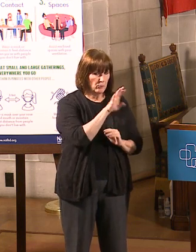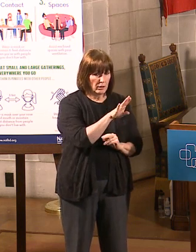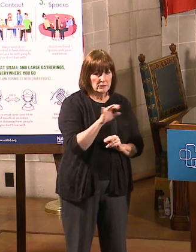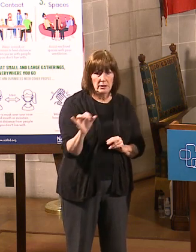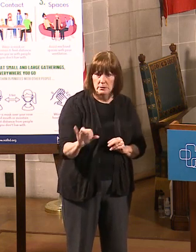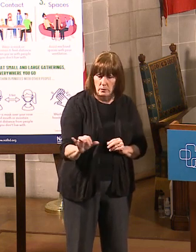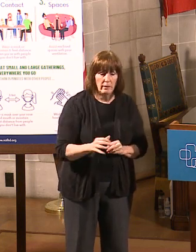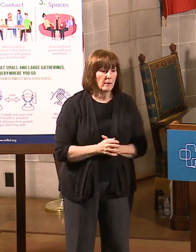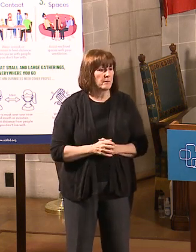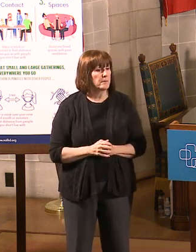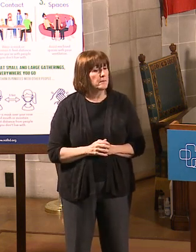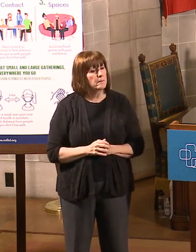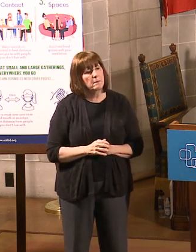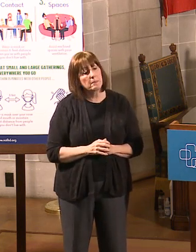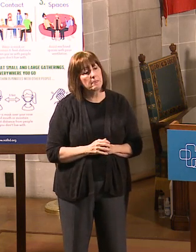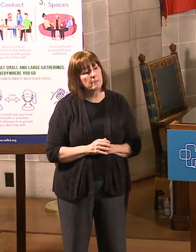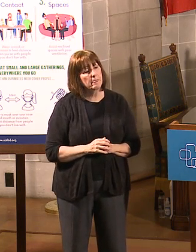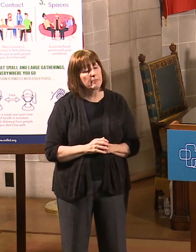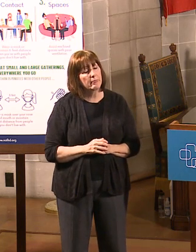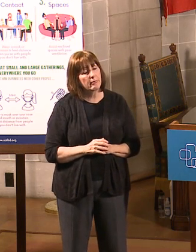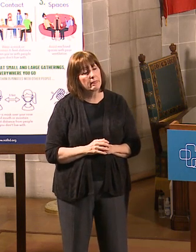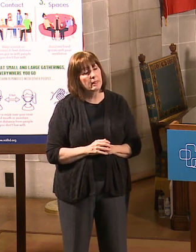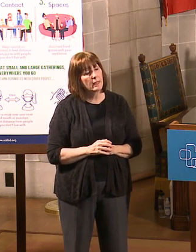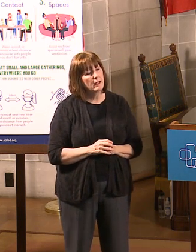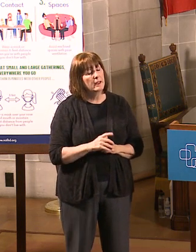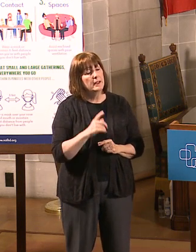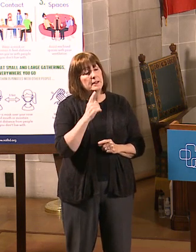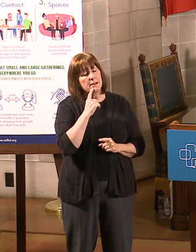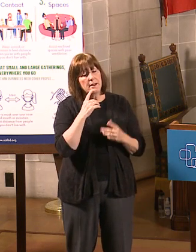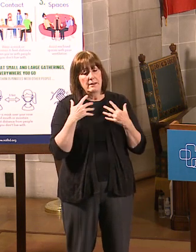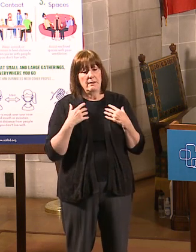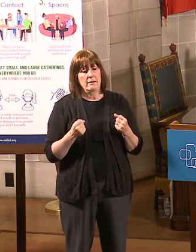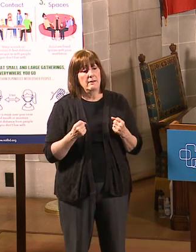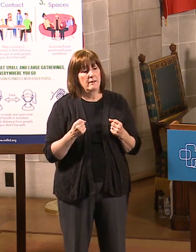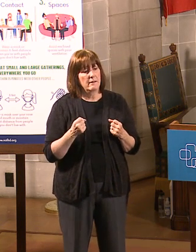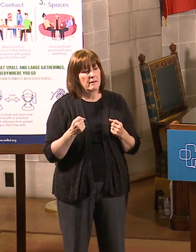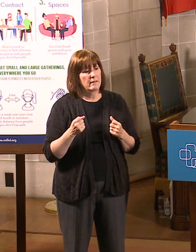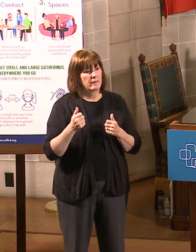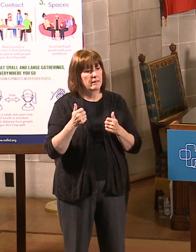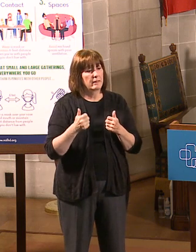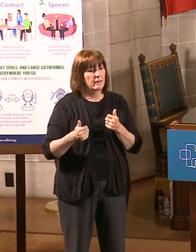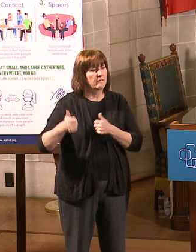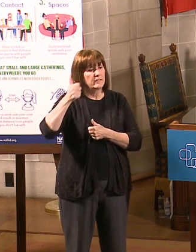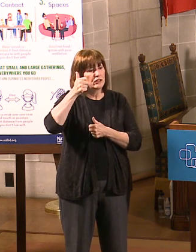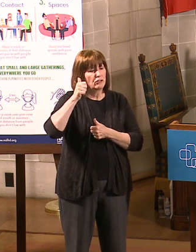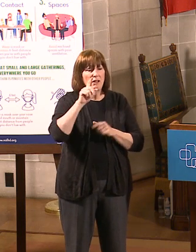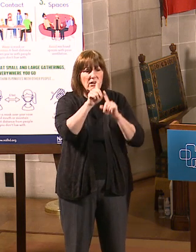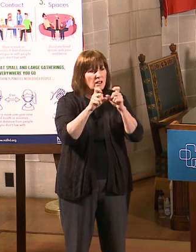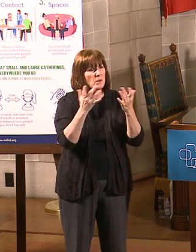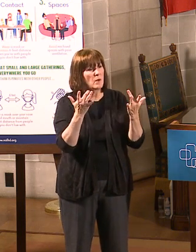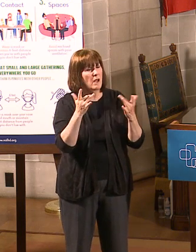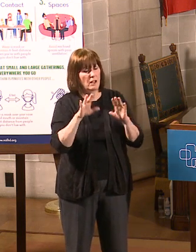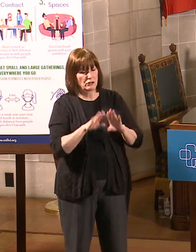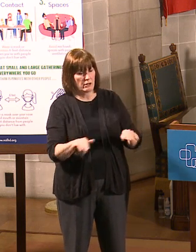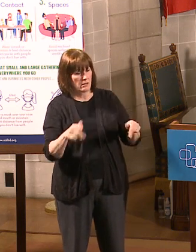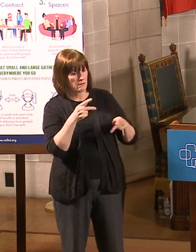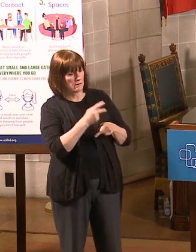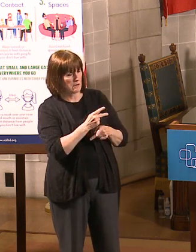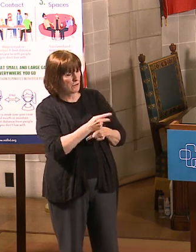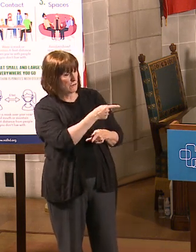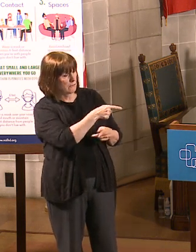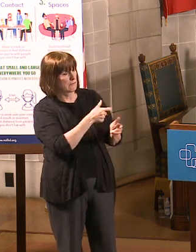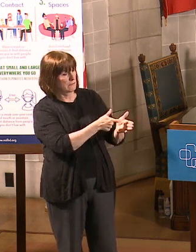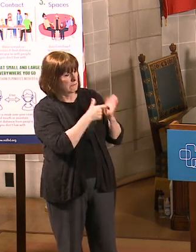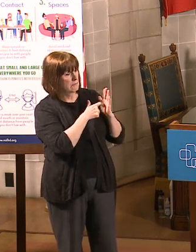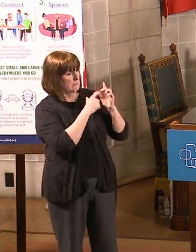During a call Monday, health officials were asked why child care providers and volunteers are required to wear masks under the current DHM, however, schools are